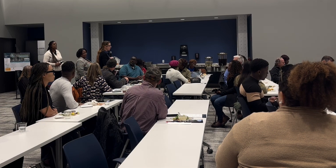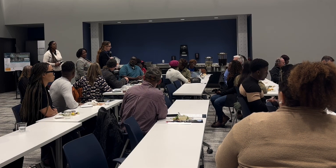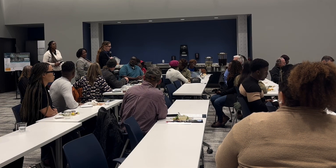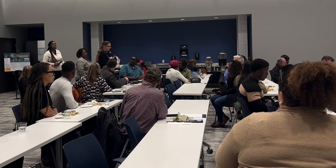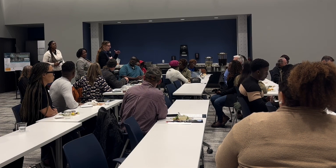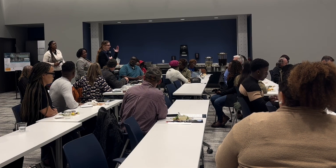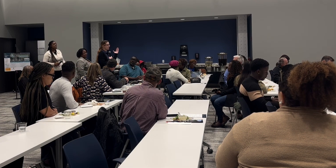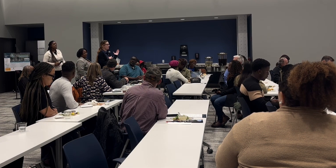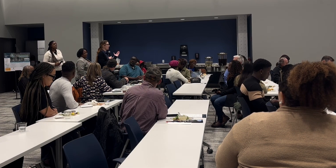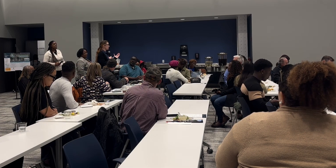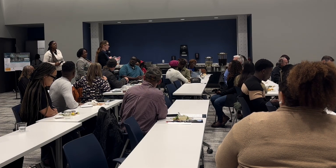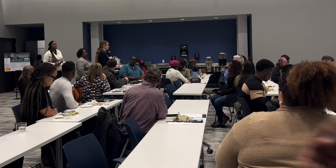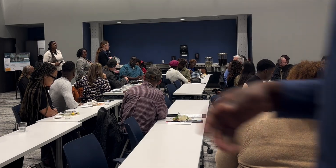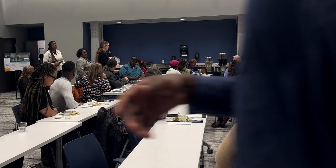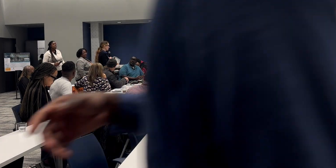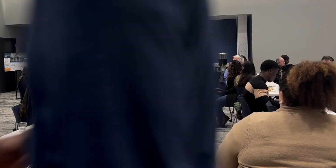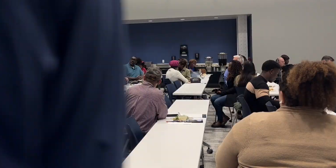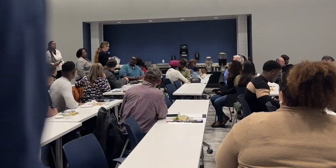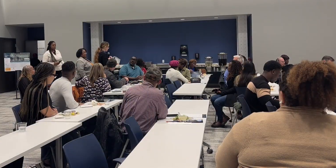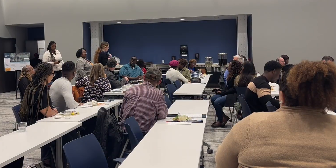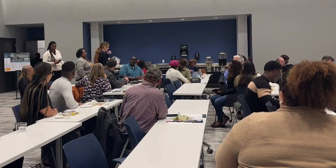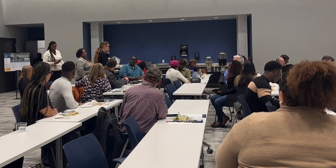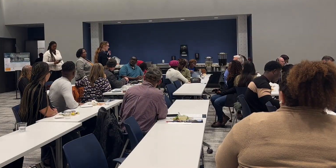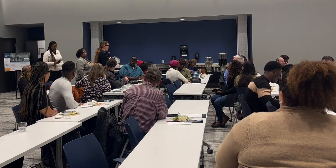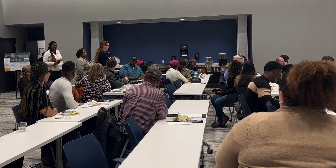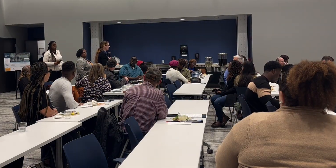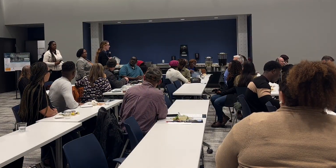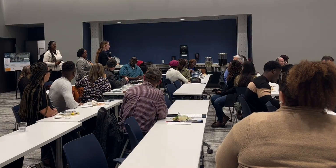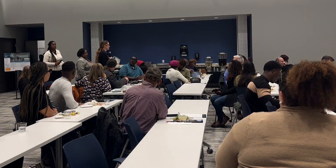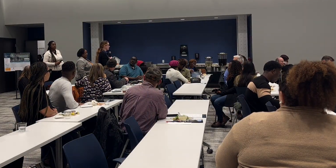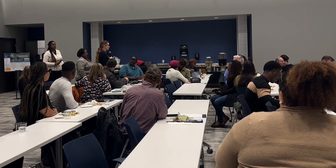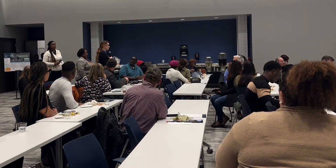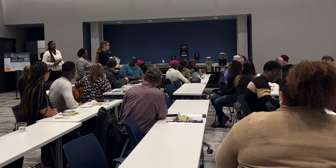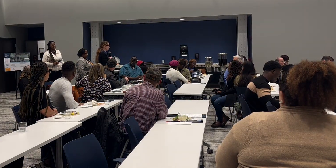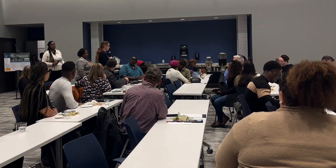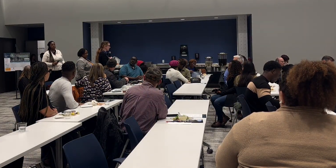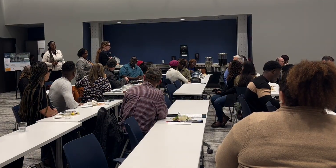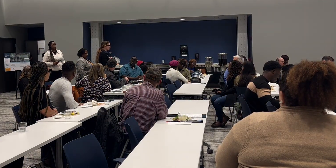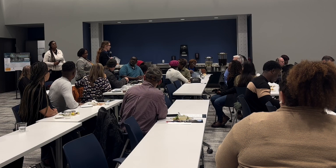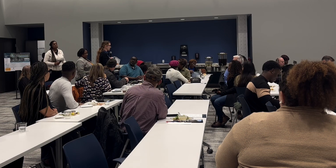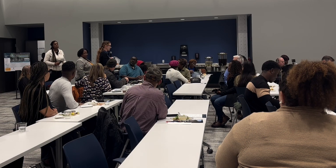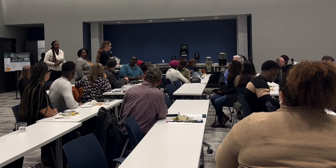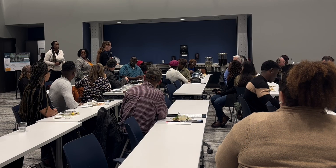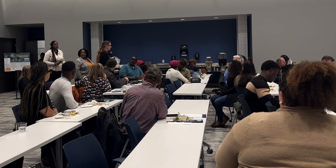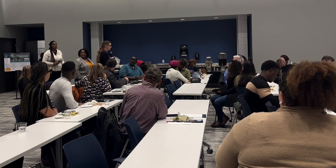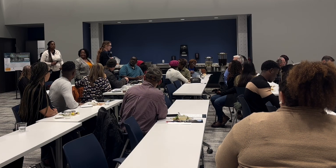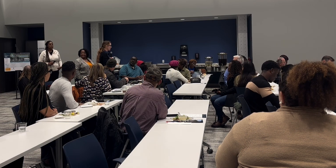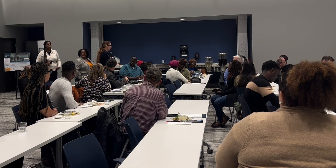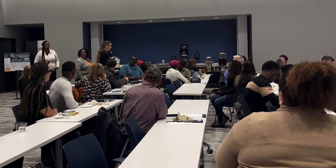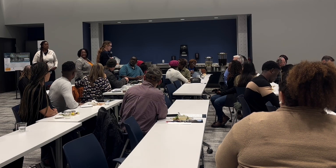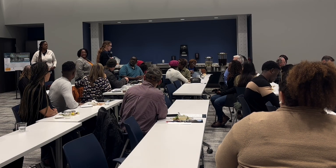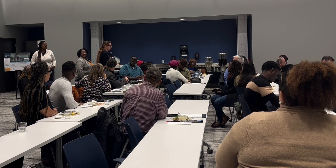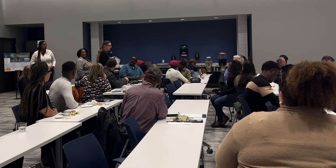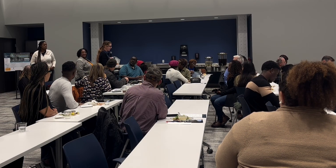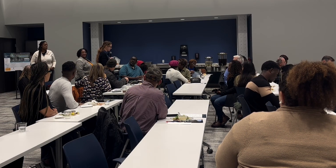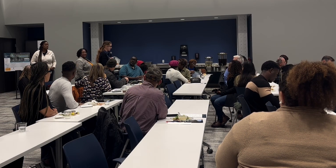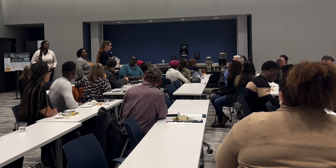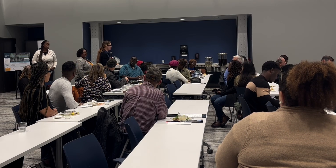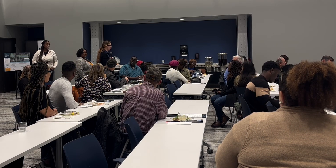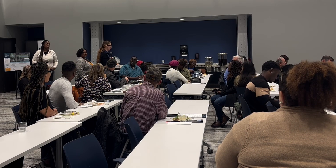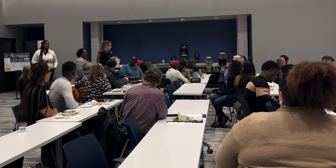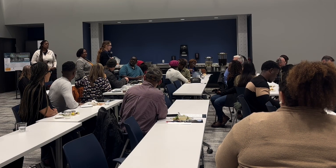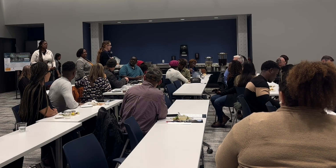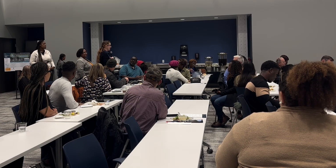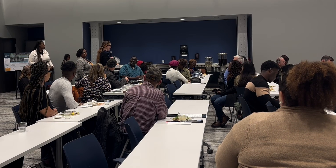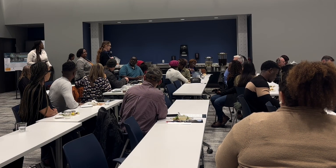Buffalo. We have a lot of brownfield sites. We have a lot of all kinds of interesting things underneath our feet throughout the